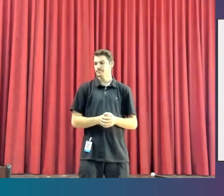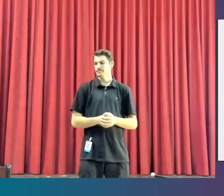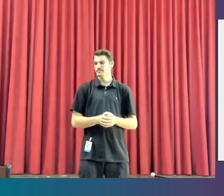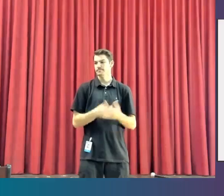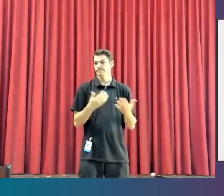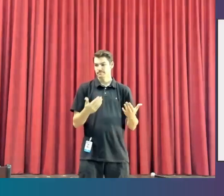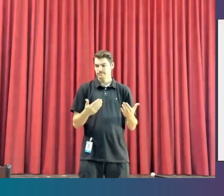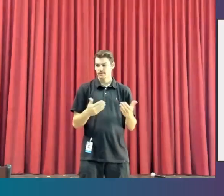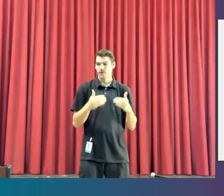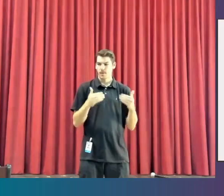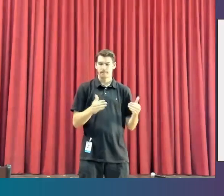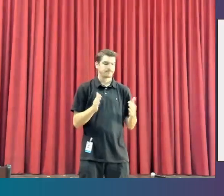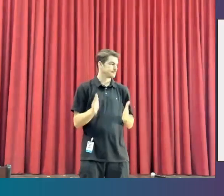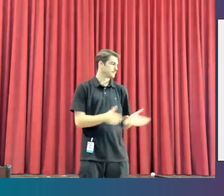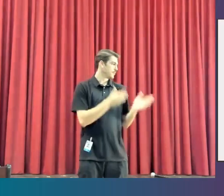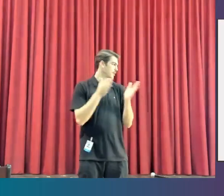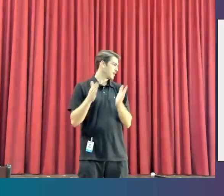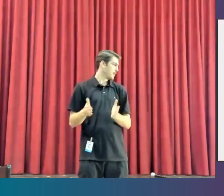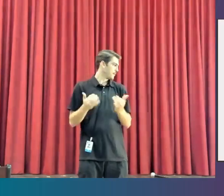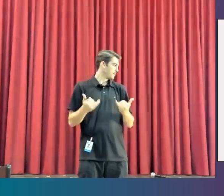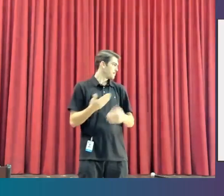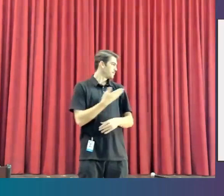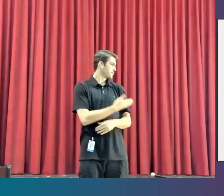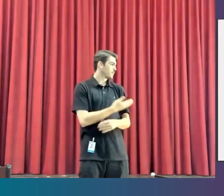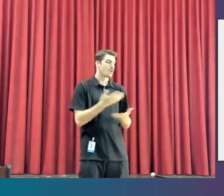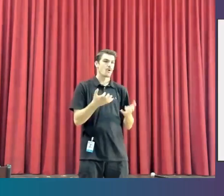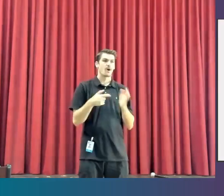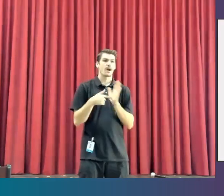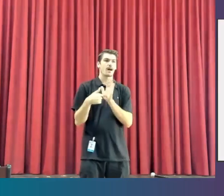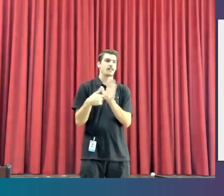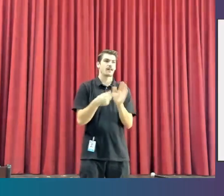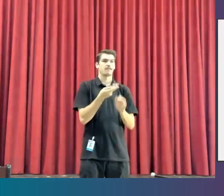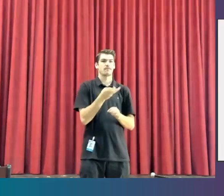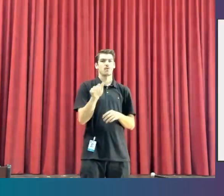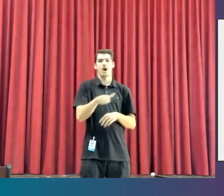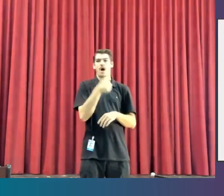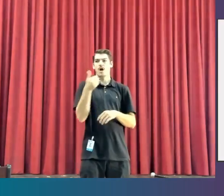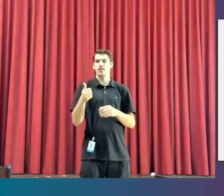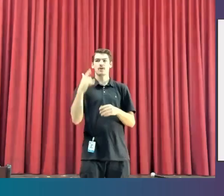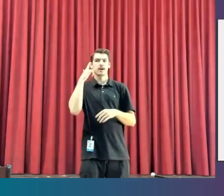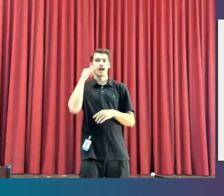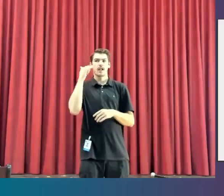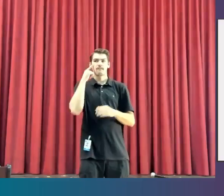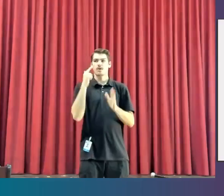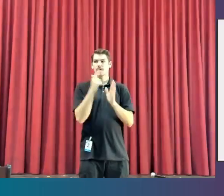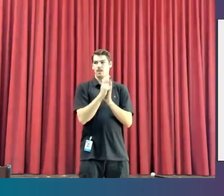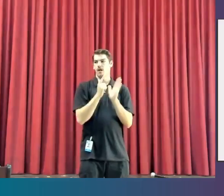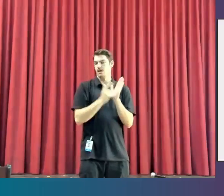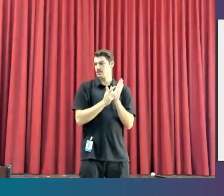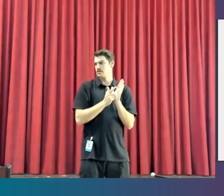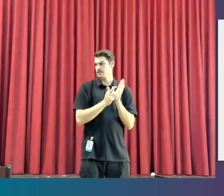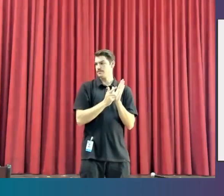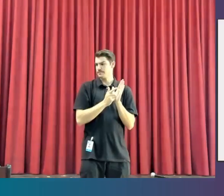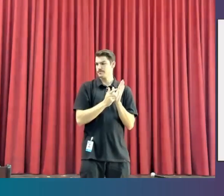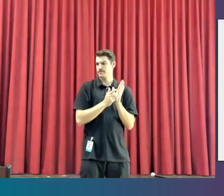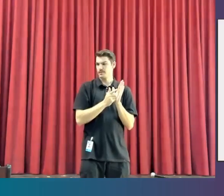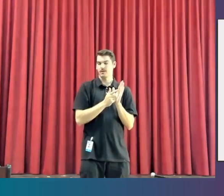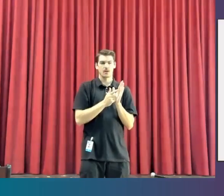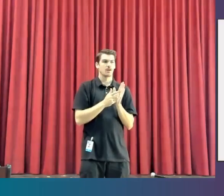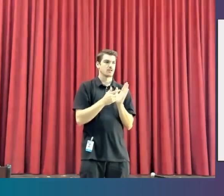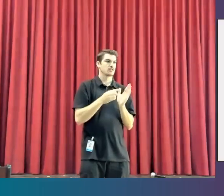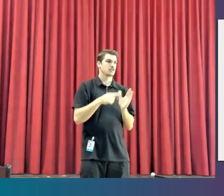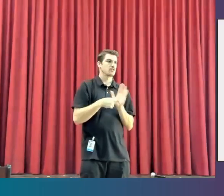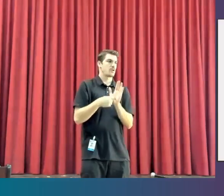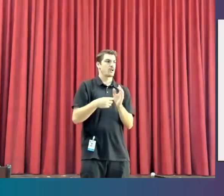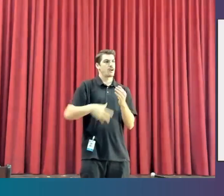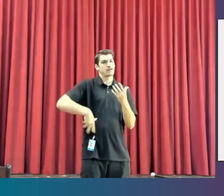So moving on now, I want to highlight a few other California laws that we have that give us additional